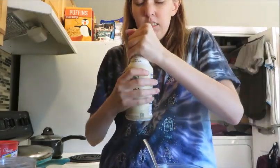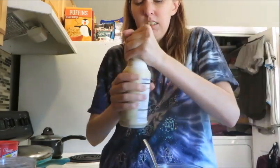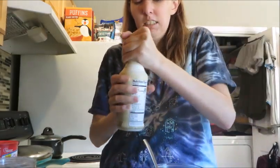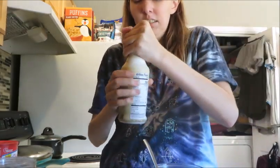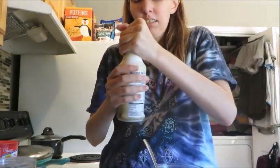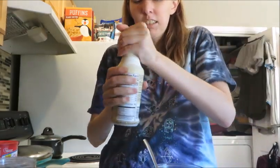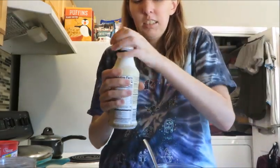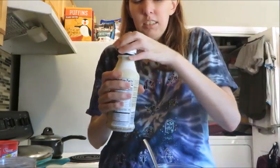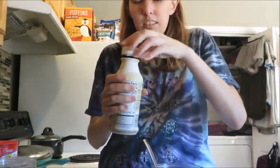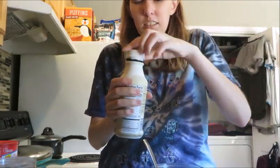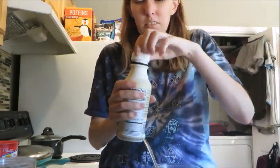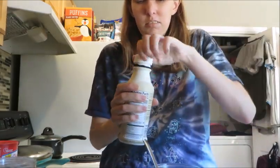Now, so...